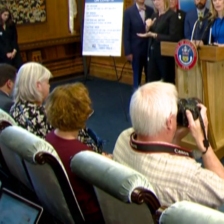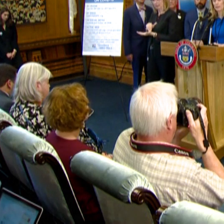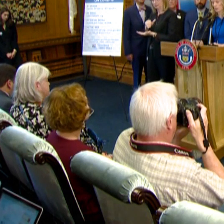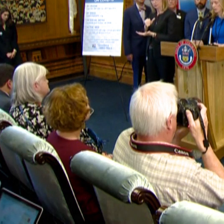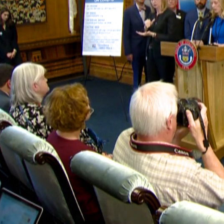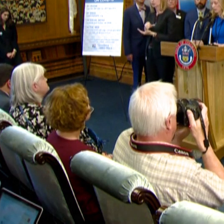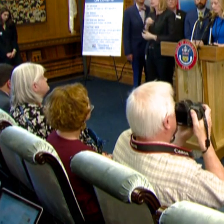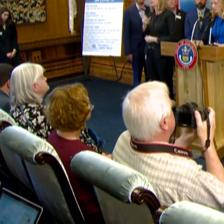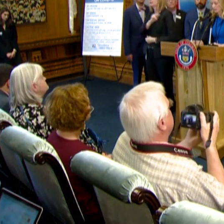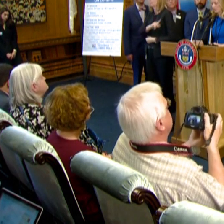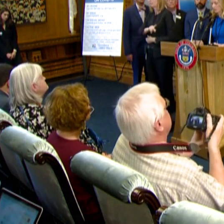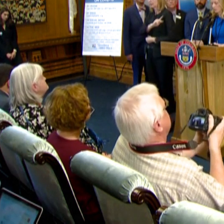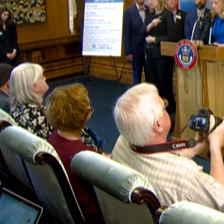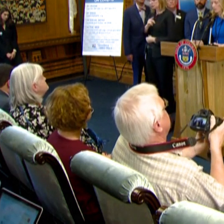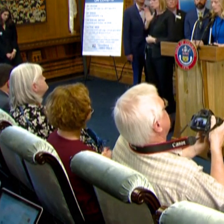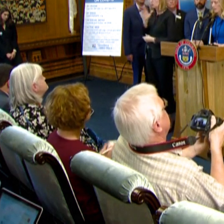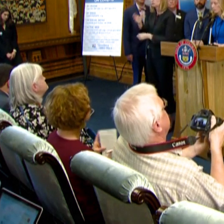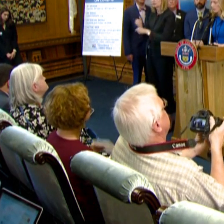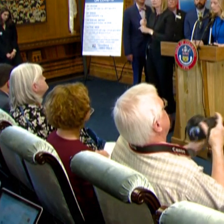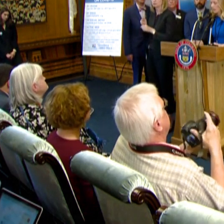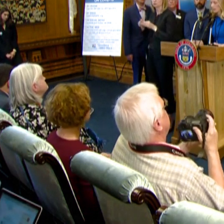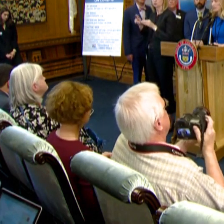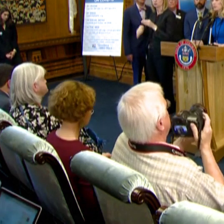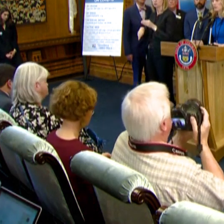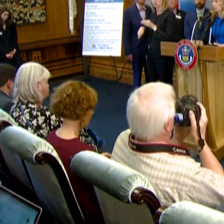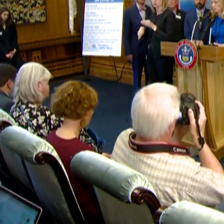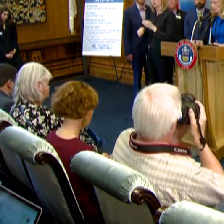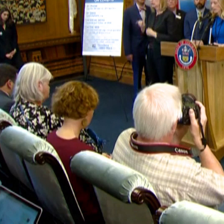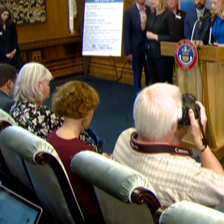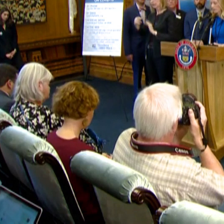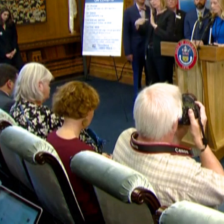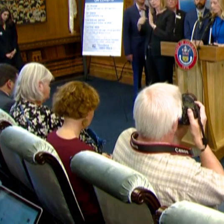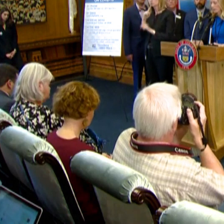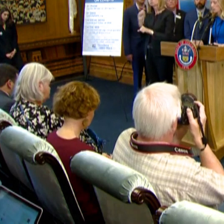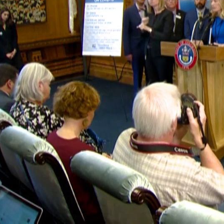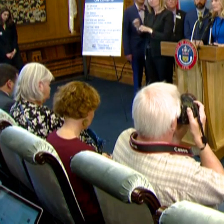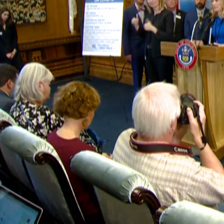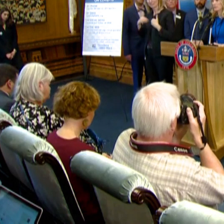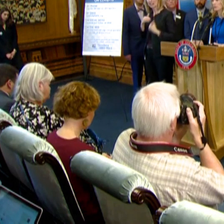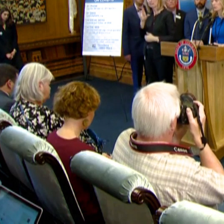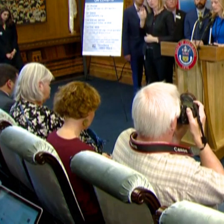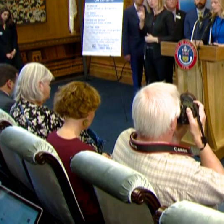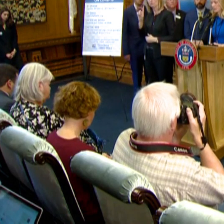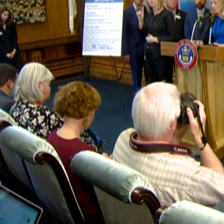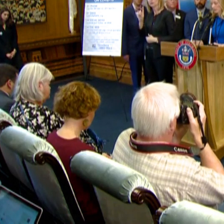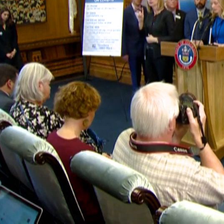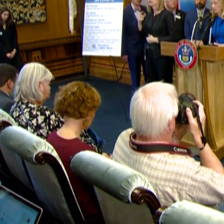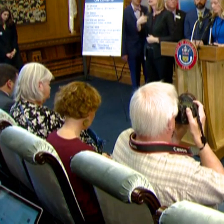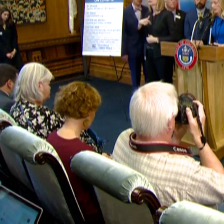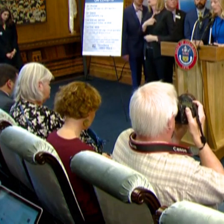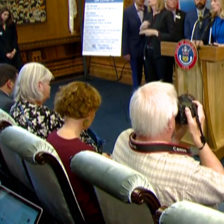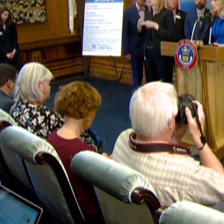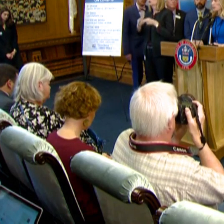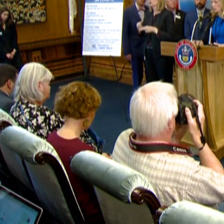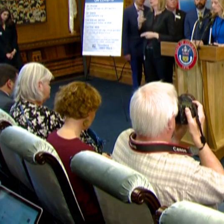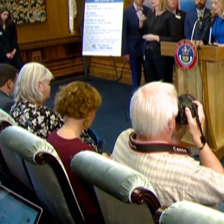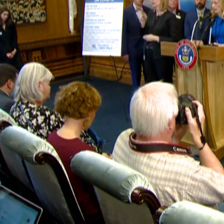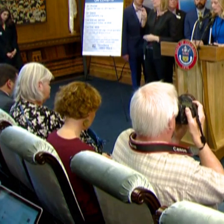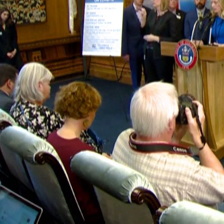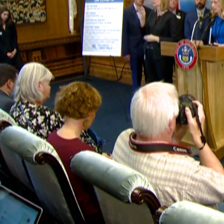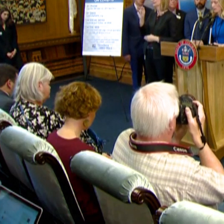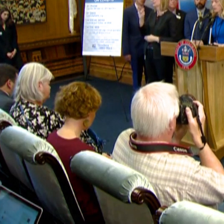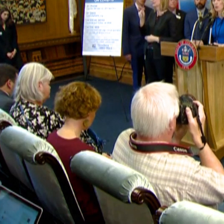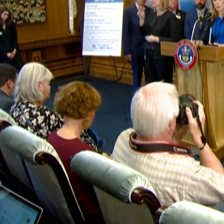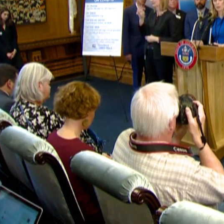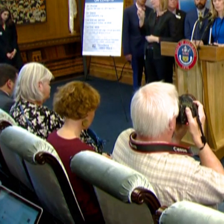then notified of the results. If we get a positive result from the lab, it will be deemed a presumptive positive, and we will